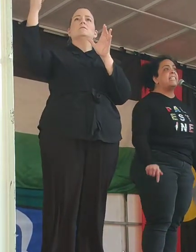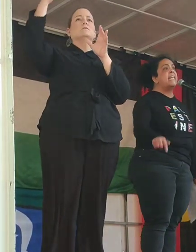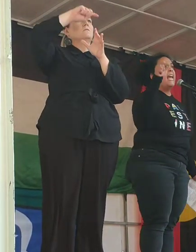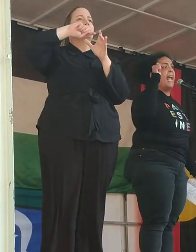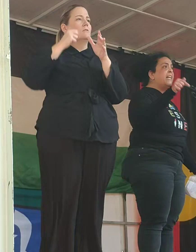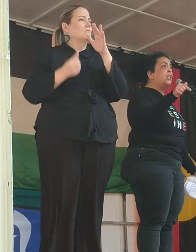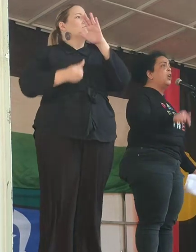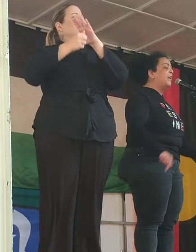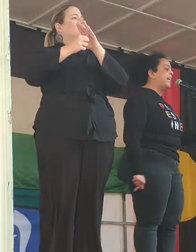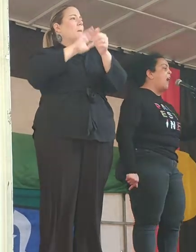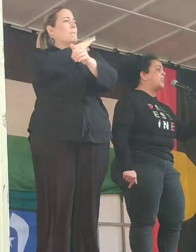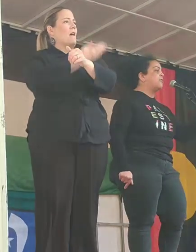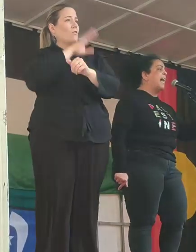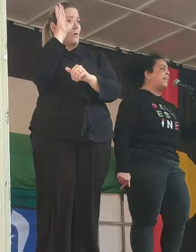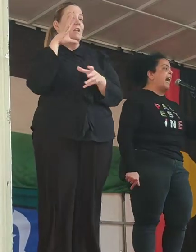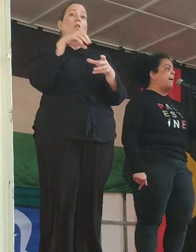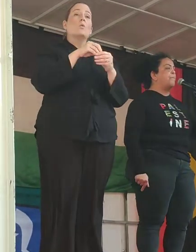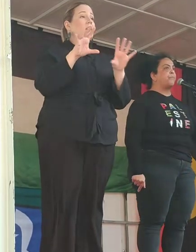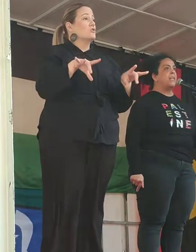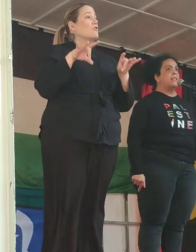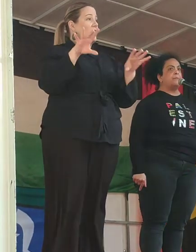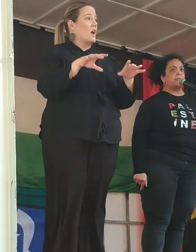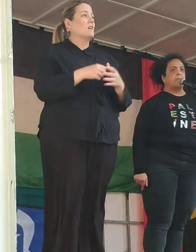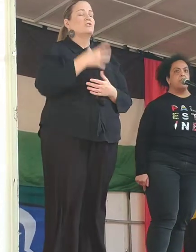states, including Australia.